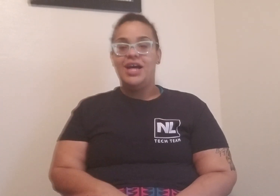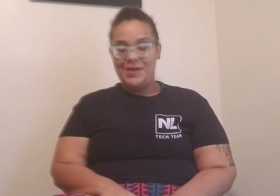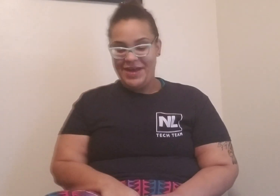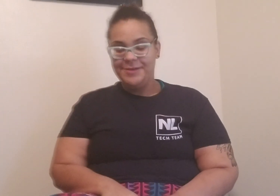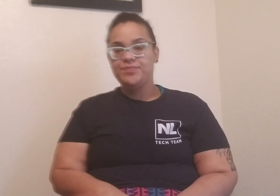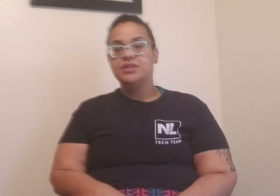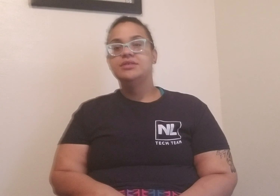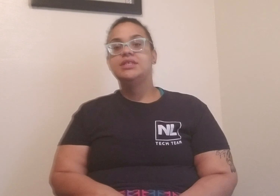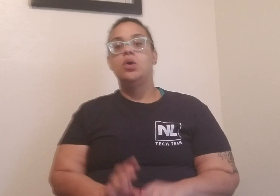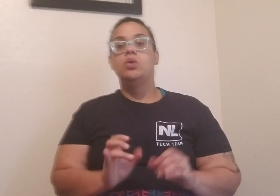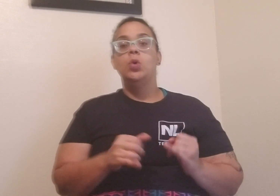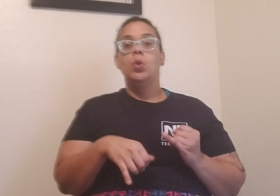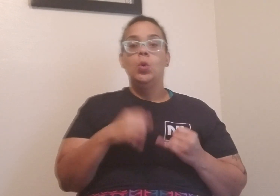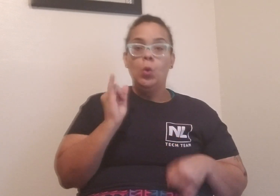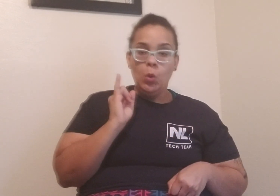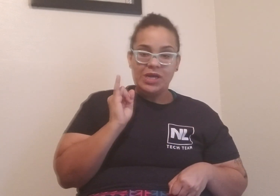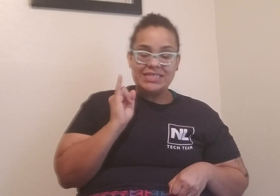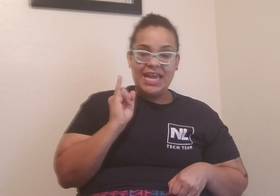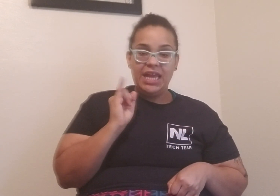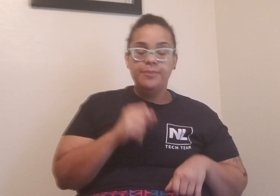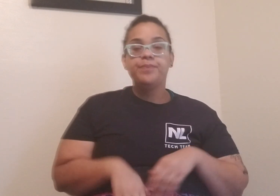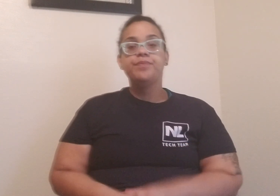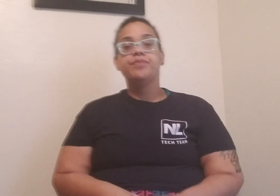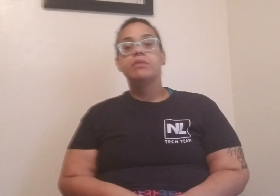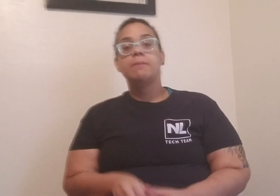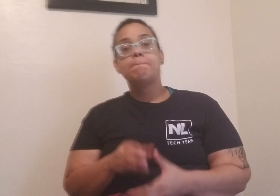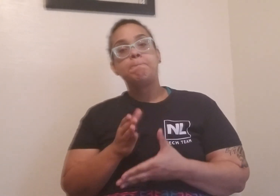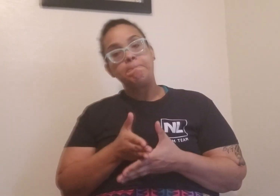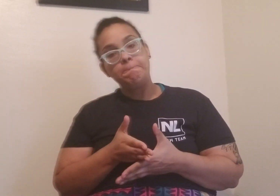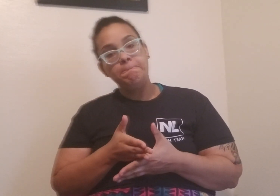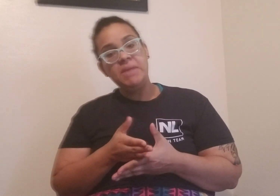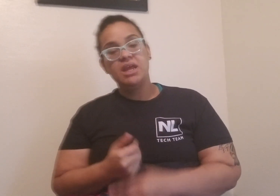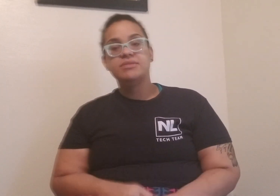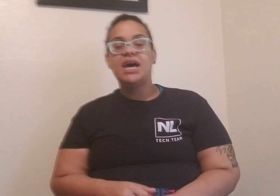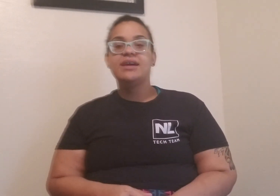okay. So skinny, medium sized,